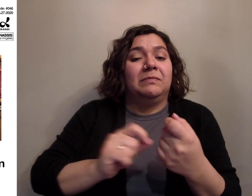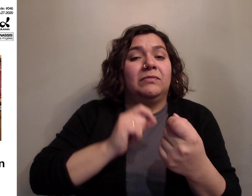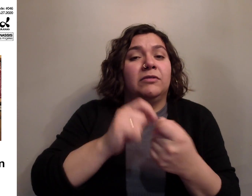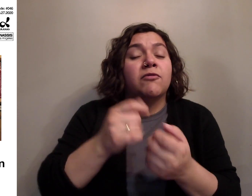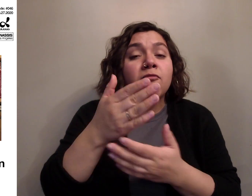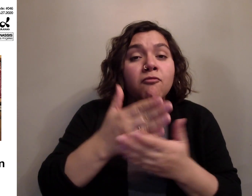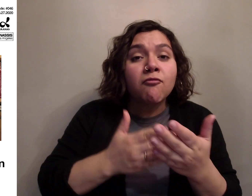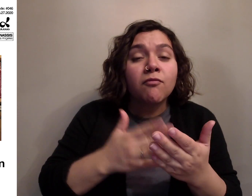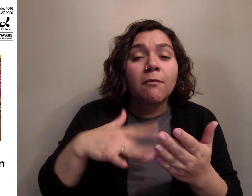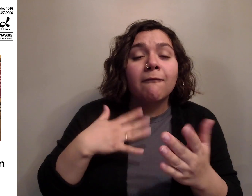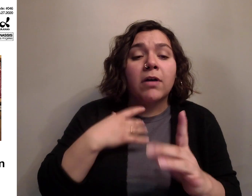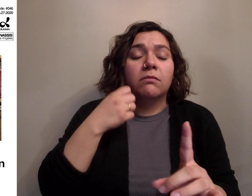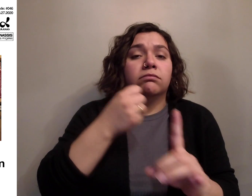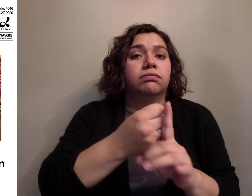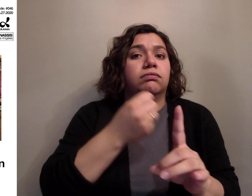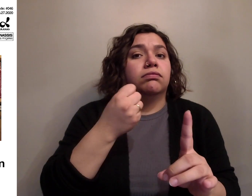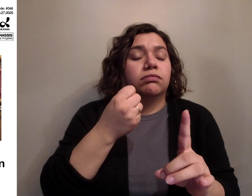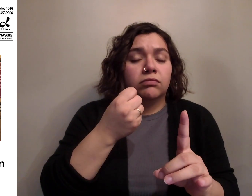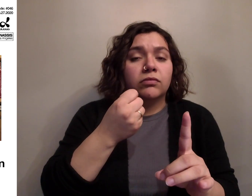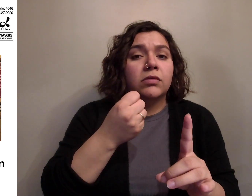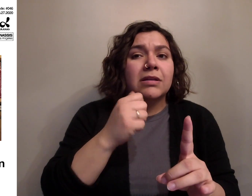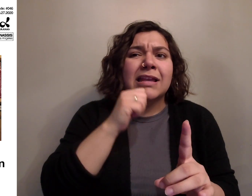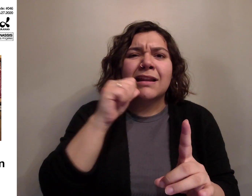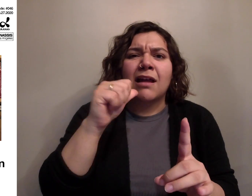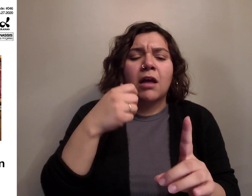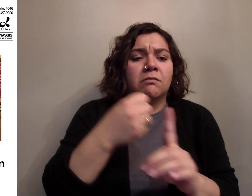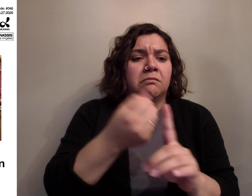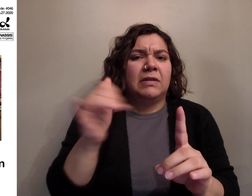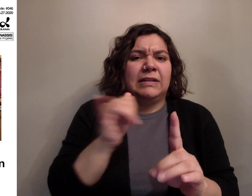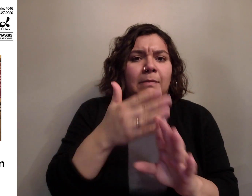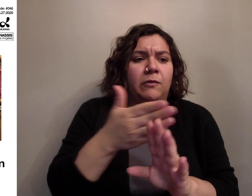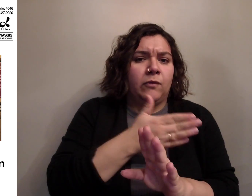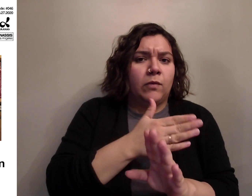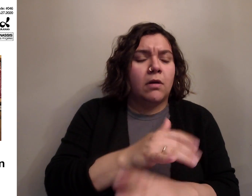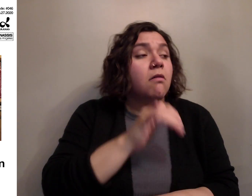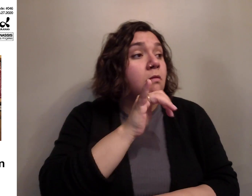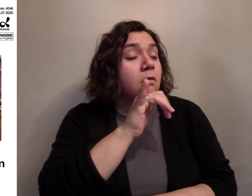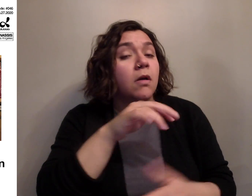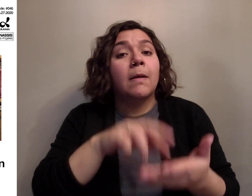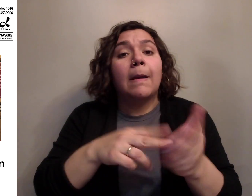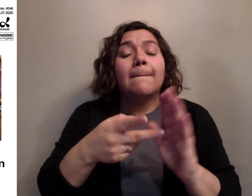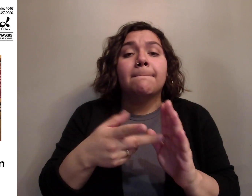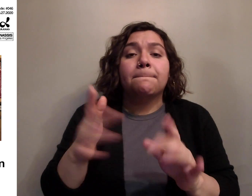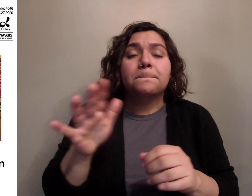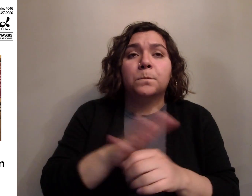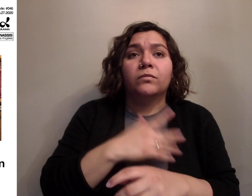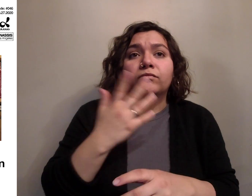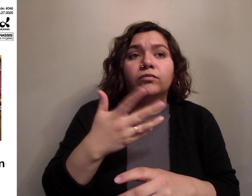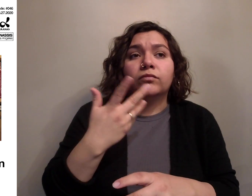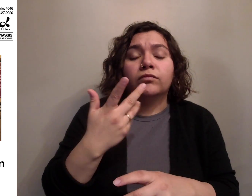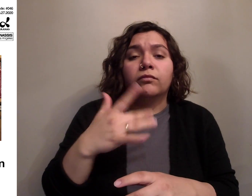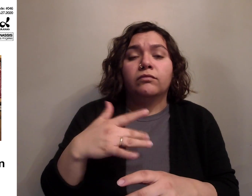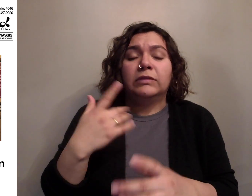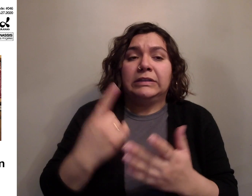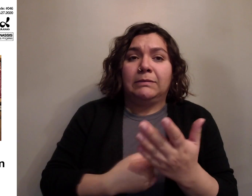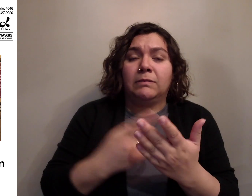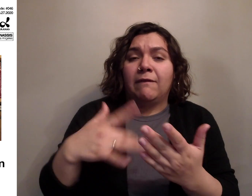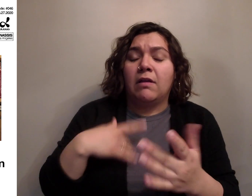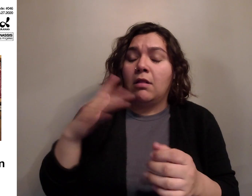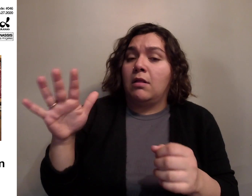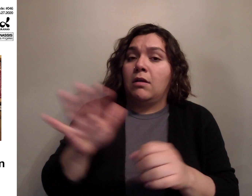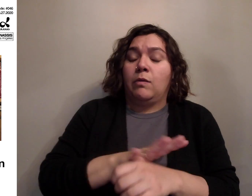think certain pieces have struck me in ways that they have not before. I found myself